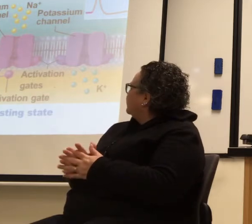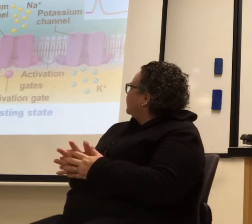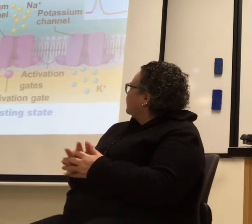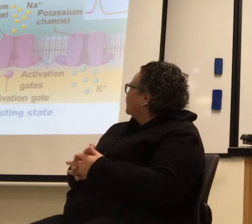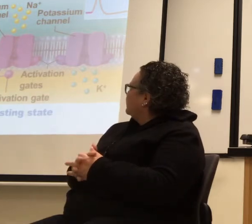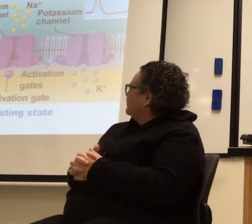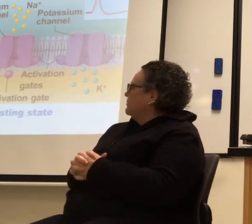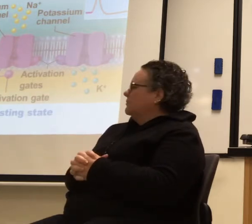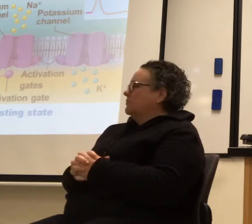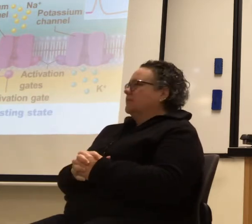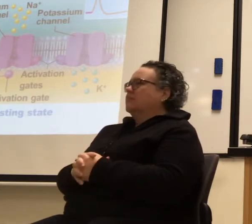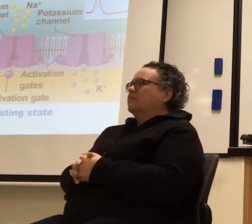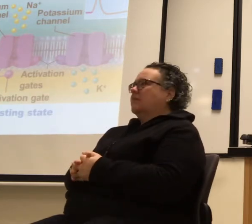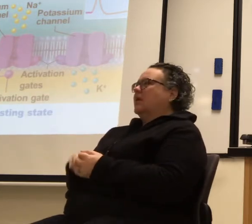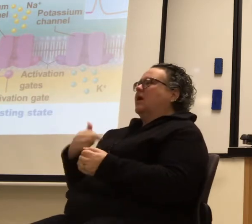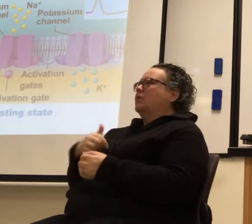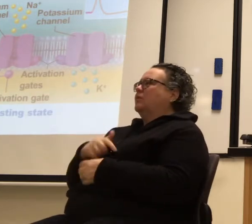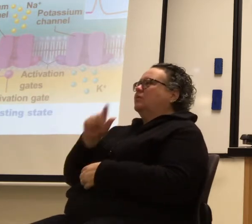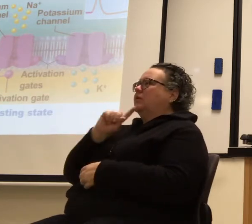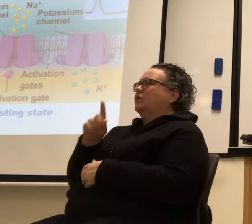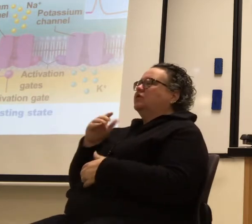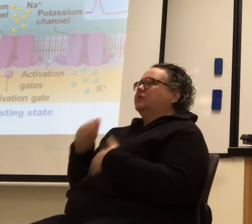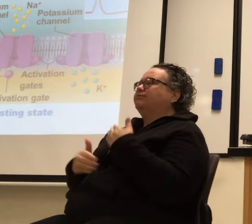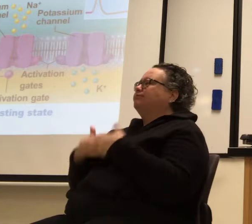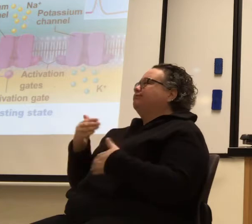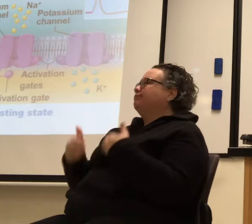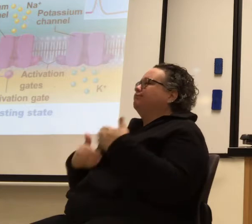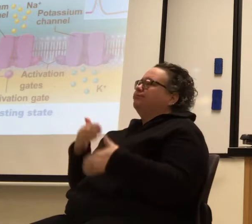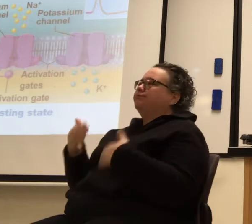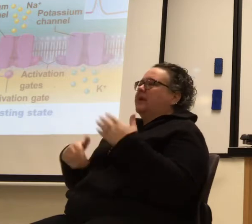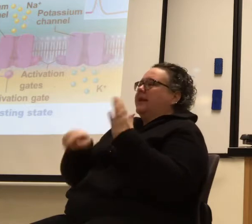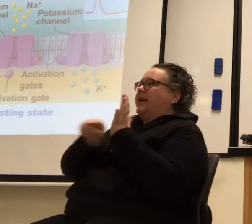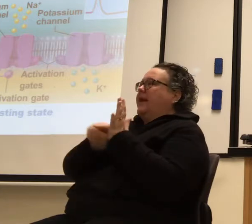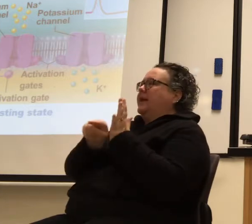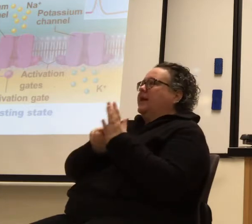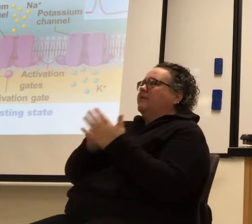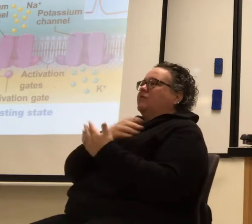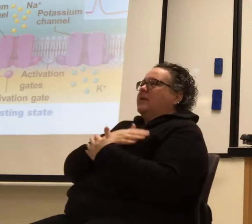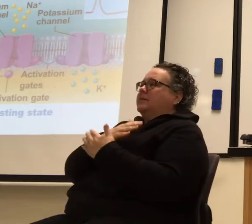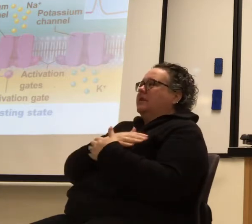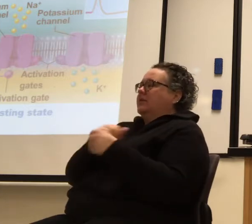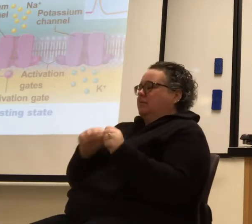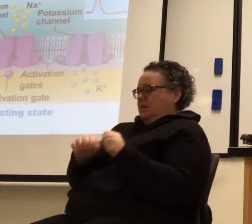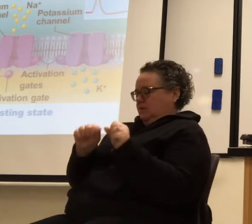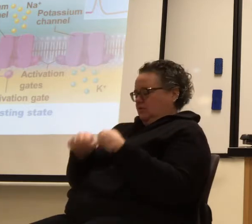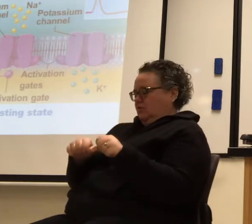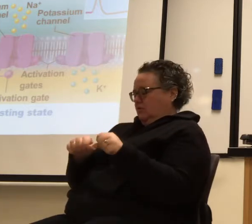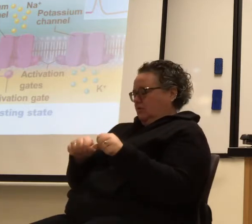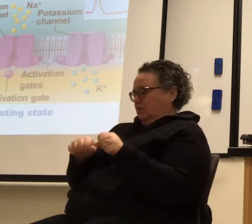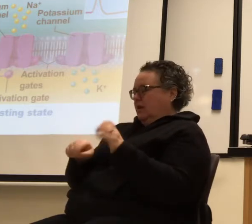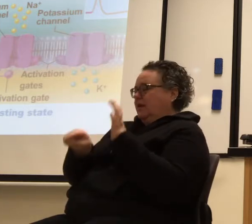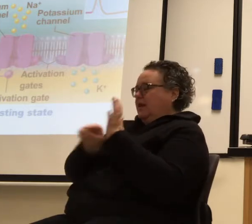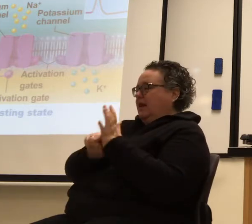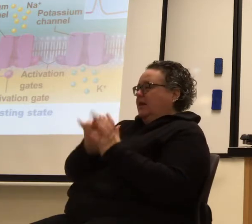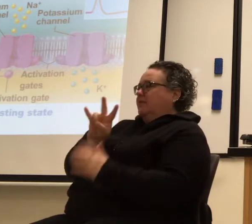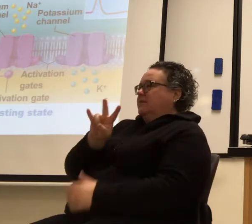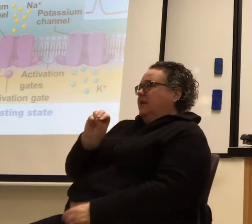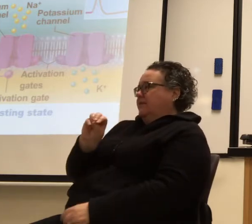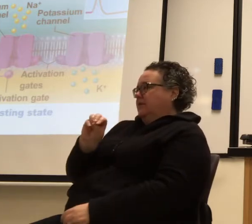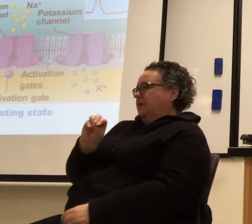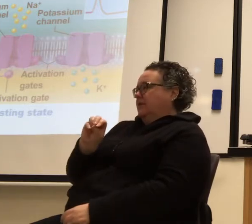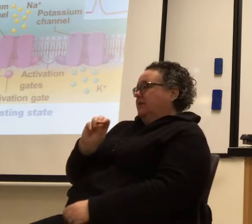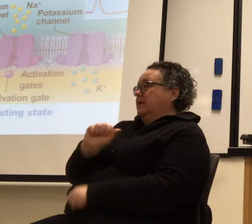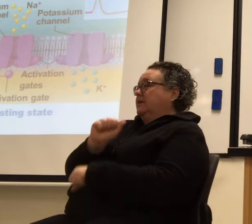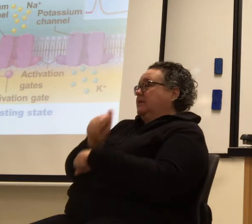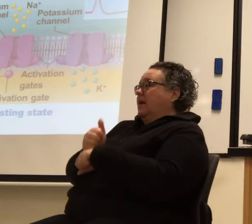And we're just chugging along at a negative resting potential at negative 70. This is